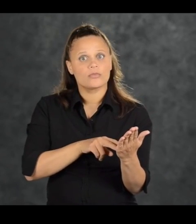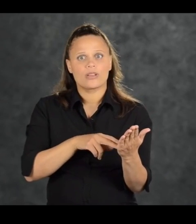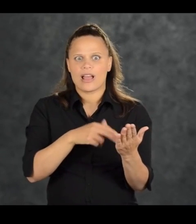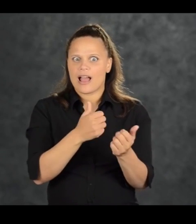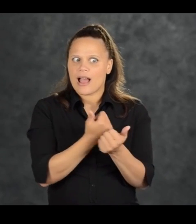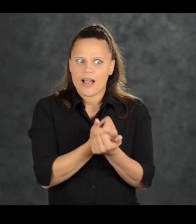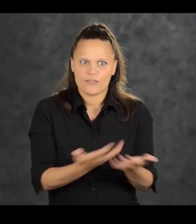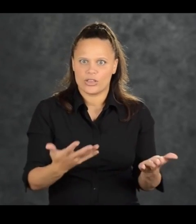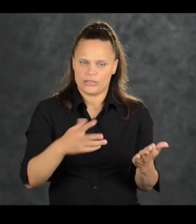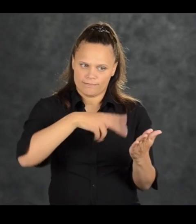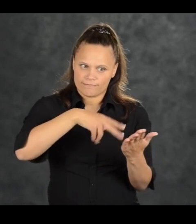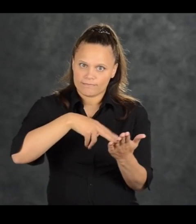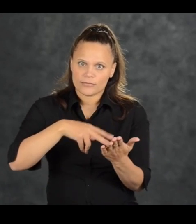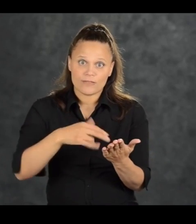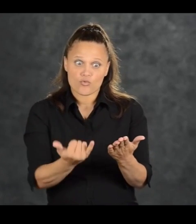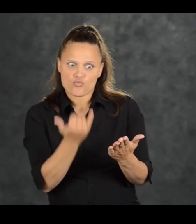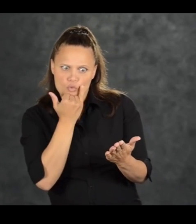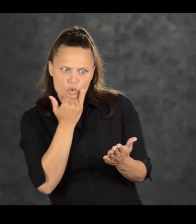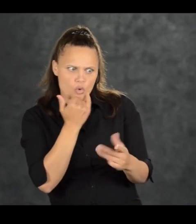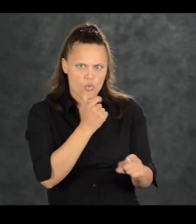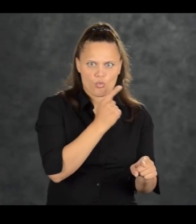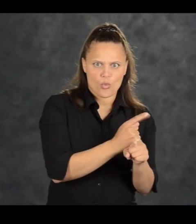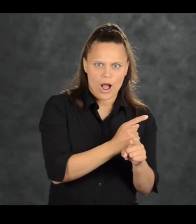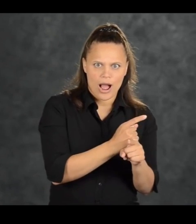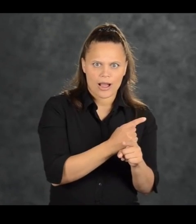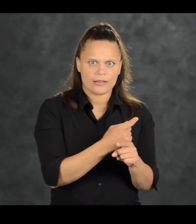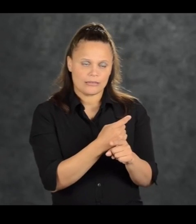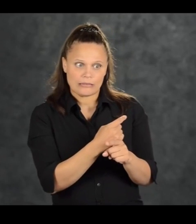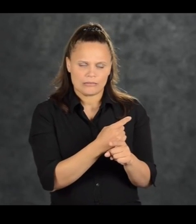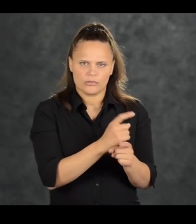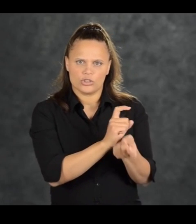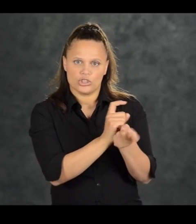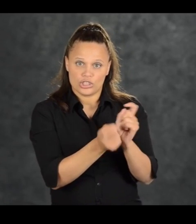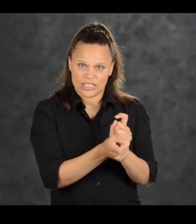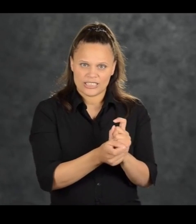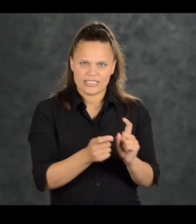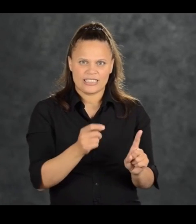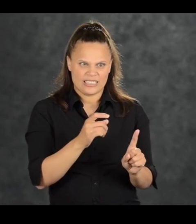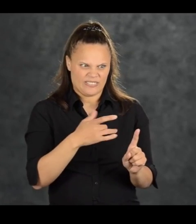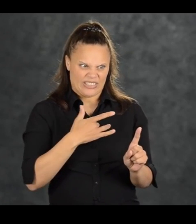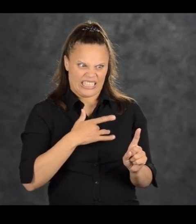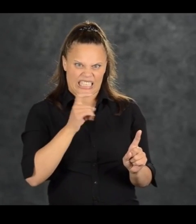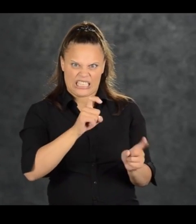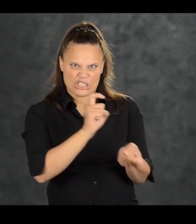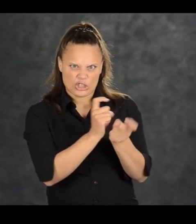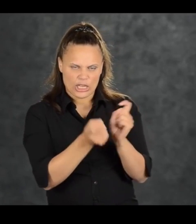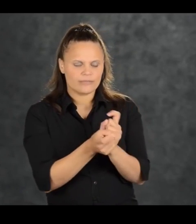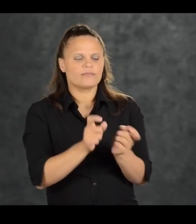and understand that issue has resolved, and if something happens again, then you can go back to that